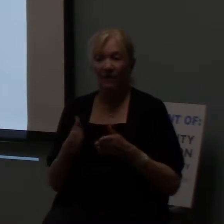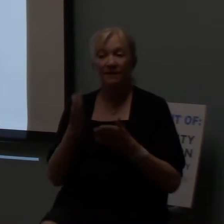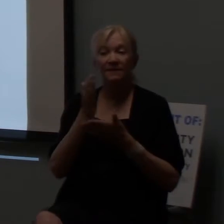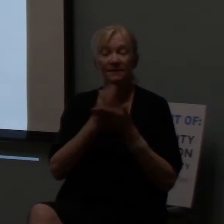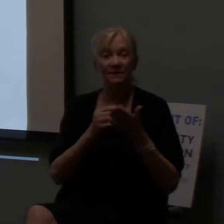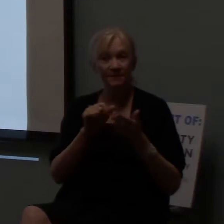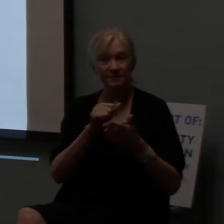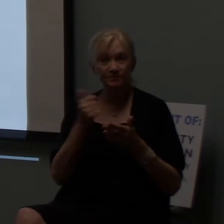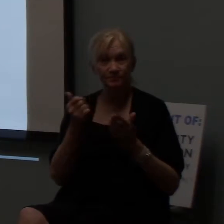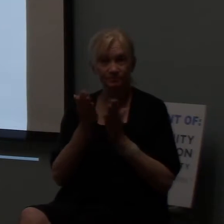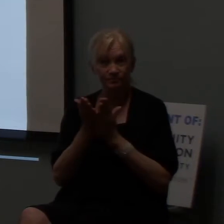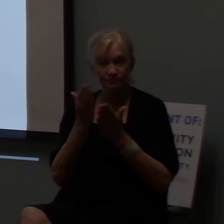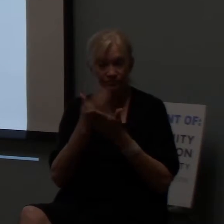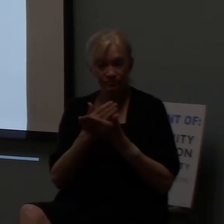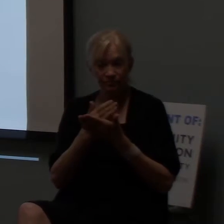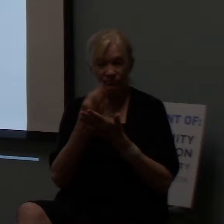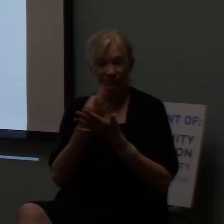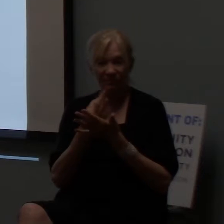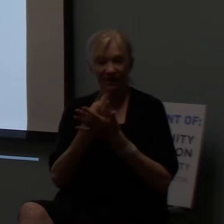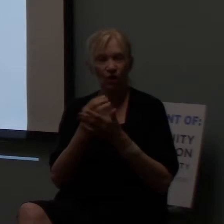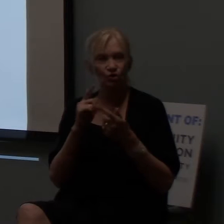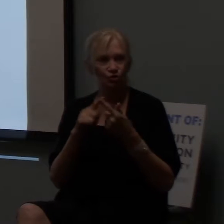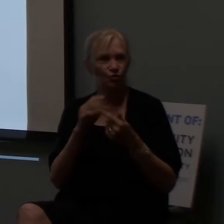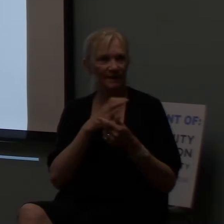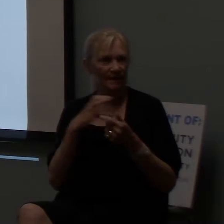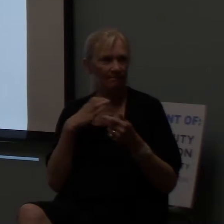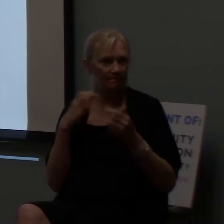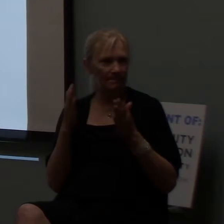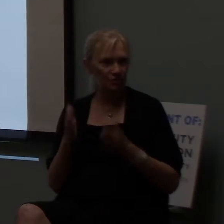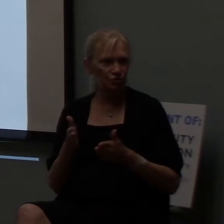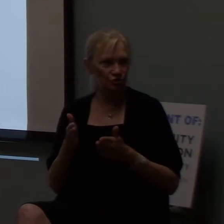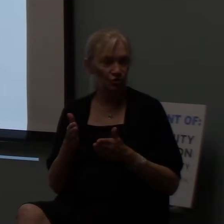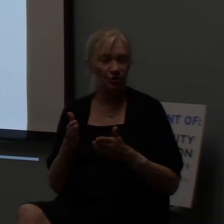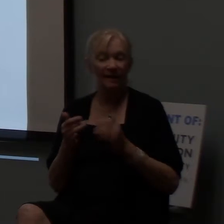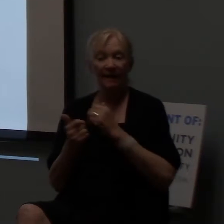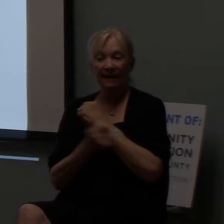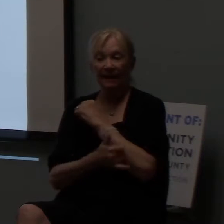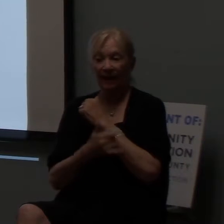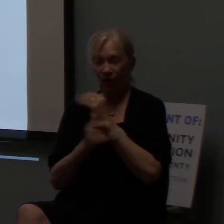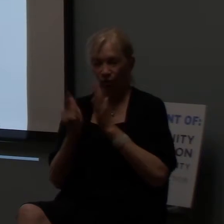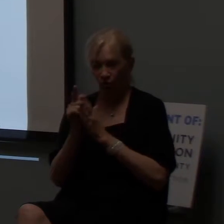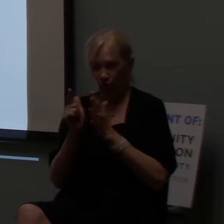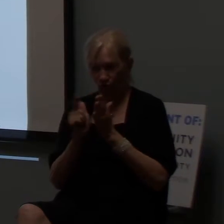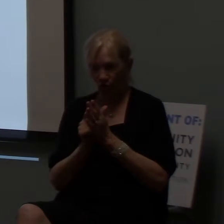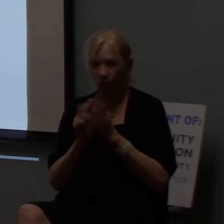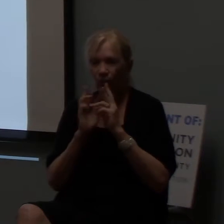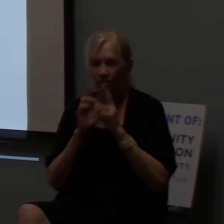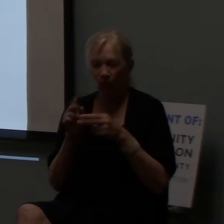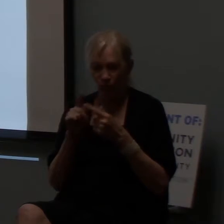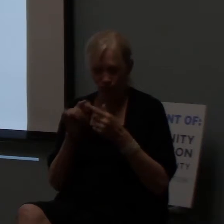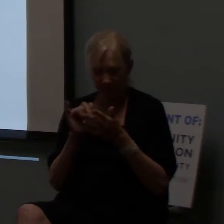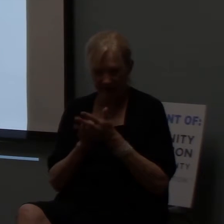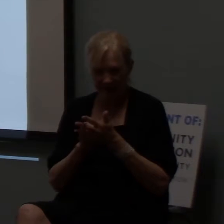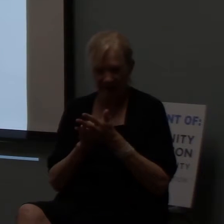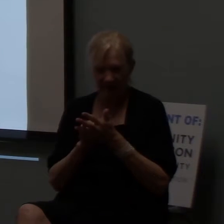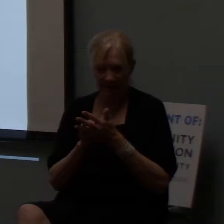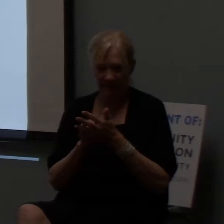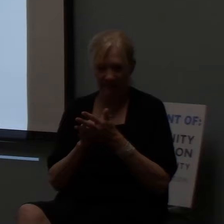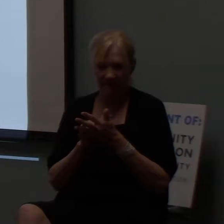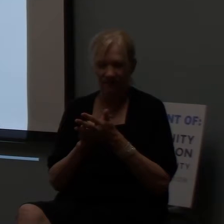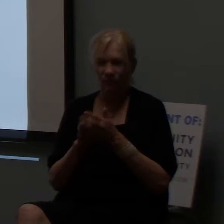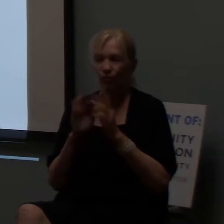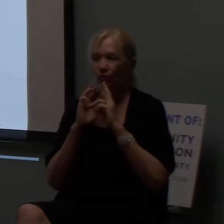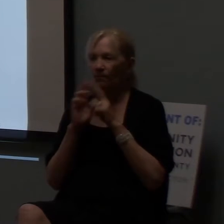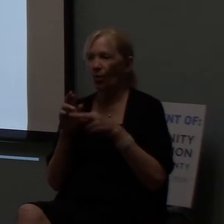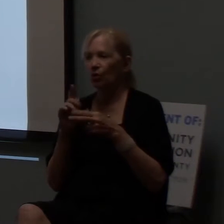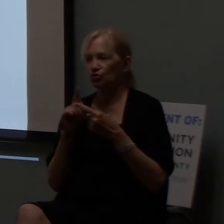managers, budget and finance report directly to the commissioners. The county attorney in some cases reports to the county manager. In other cases, it reports